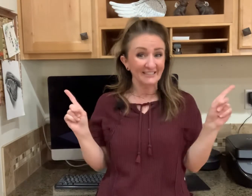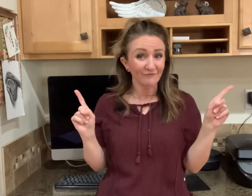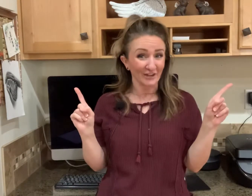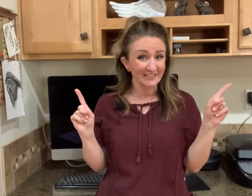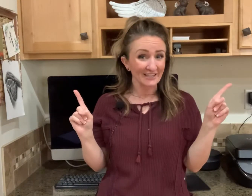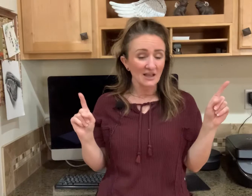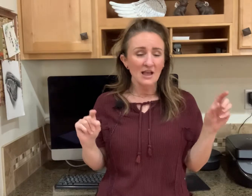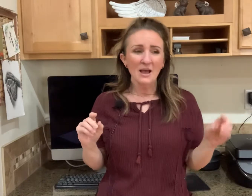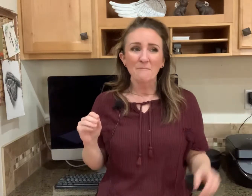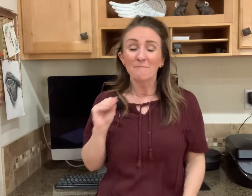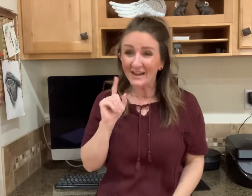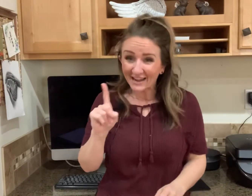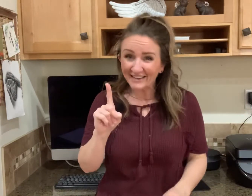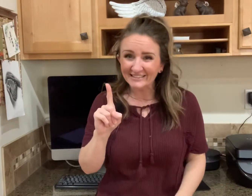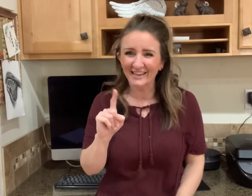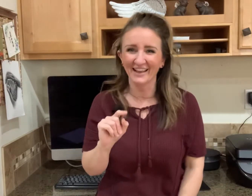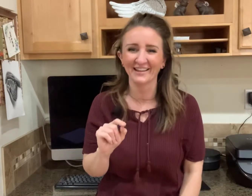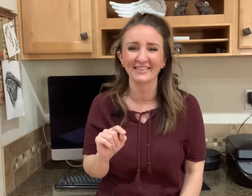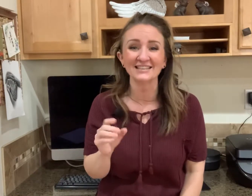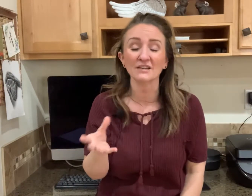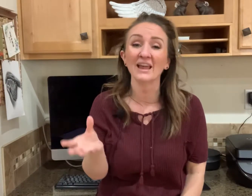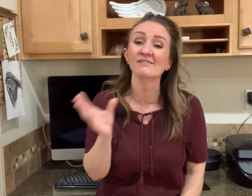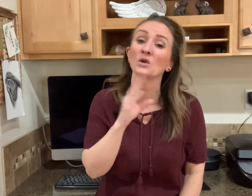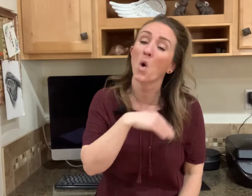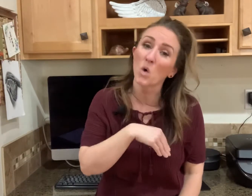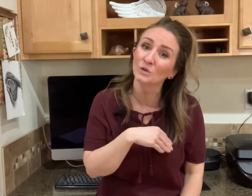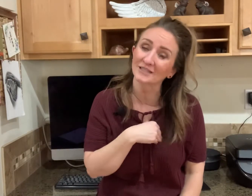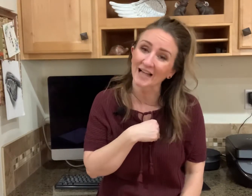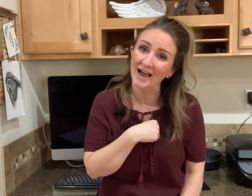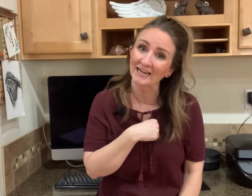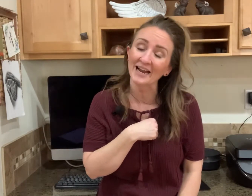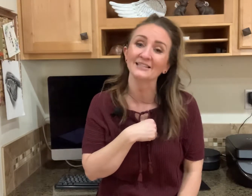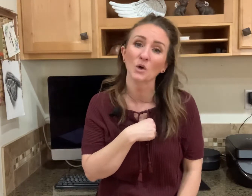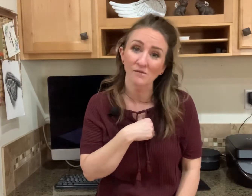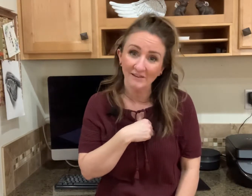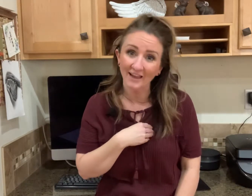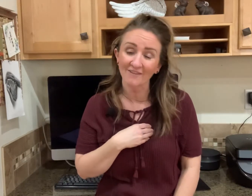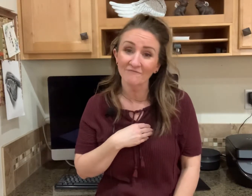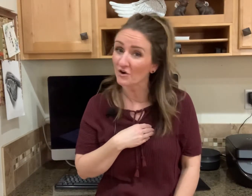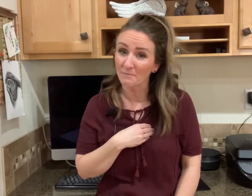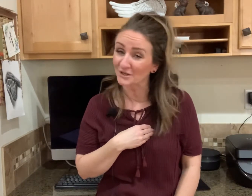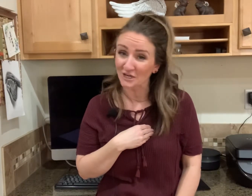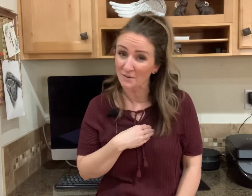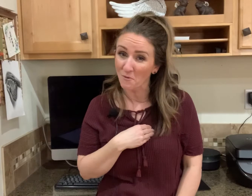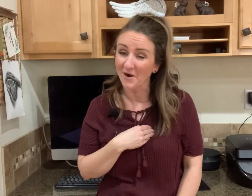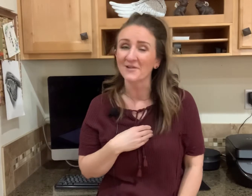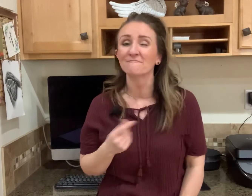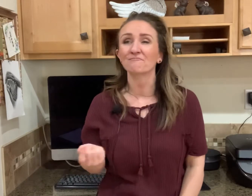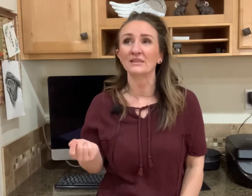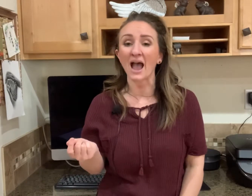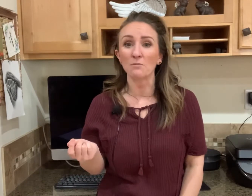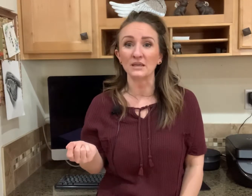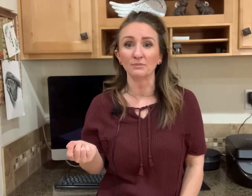different. But it's an old sign, and I don't see it very much anymore. Now people